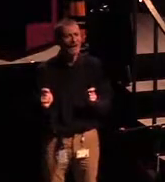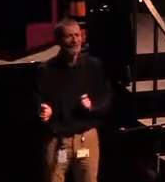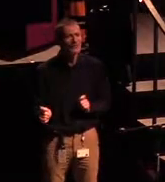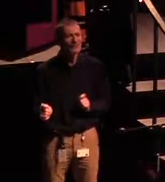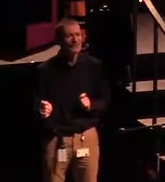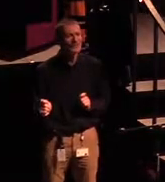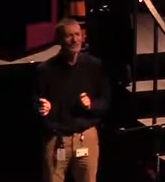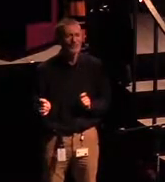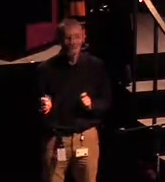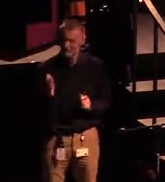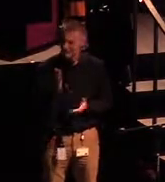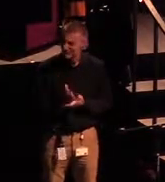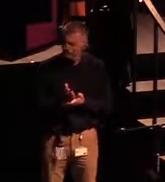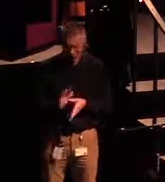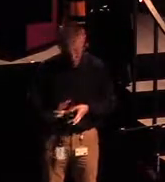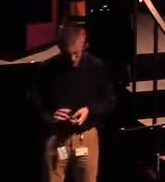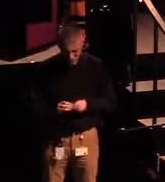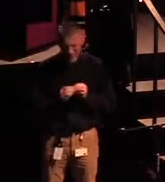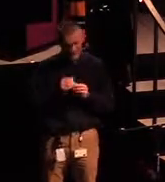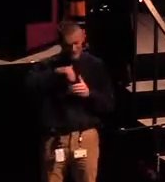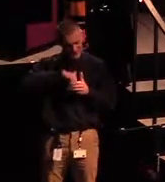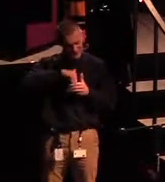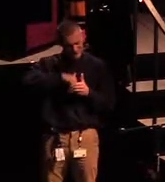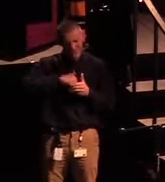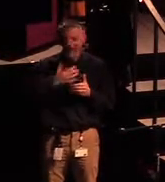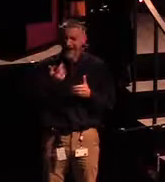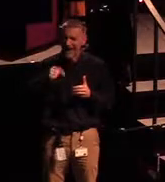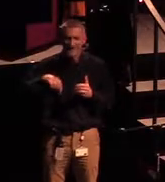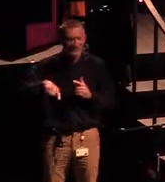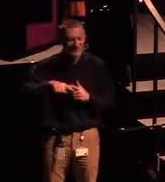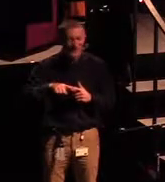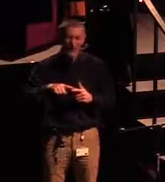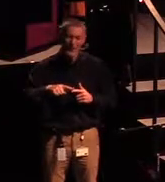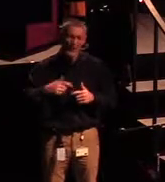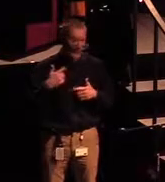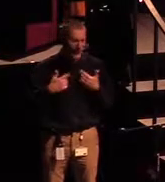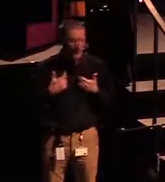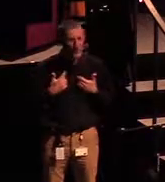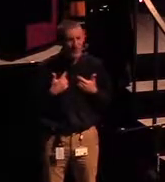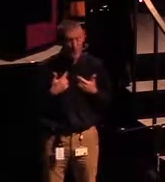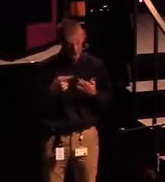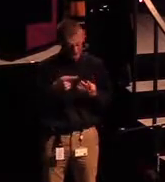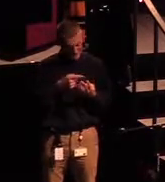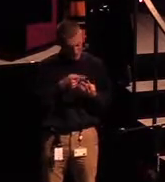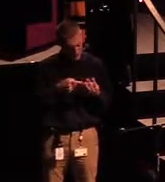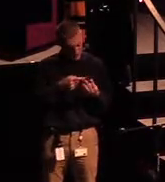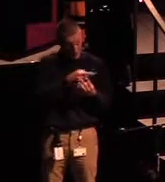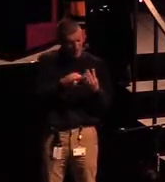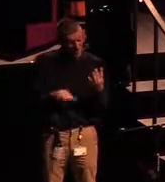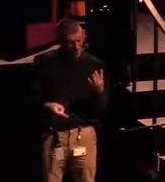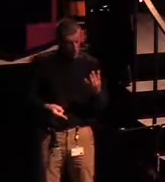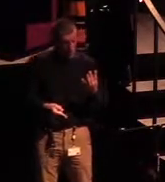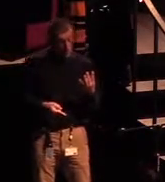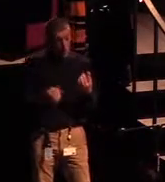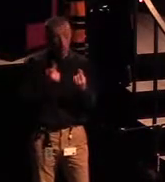has creativity at its heart, and we're very excited about that. There's four I's that I want to leave